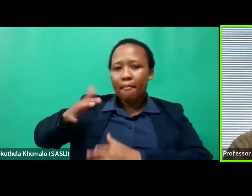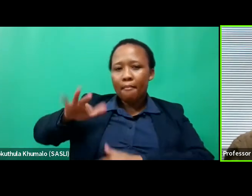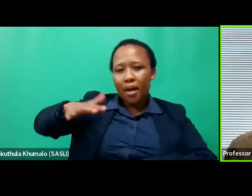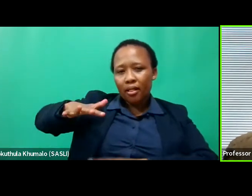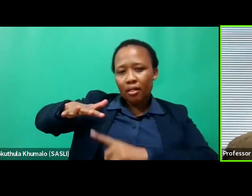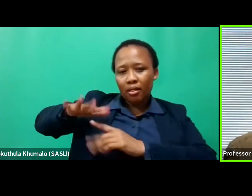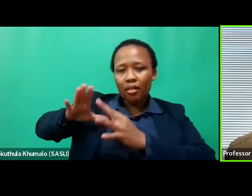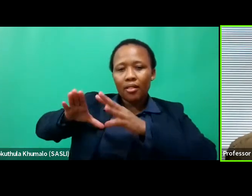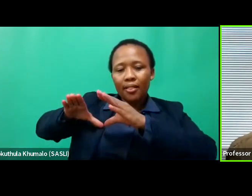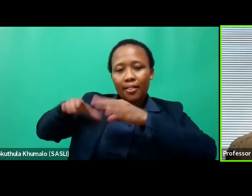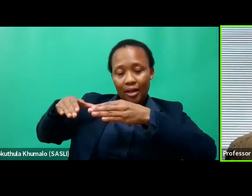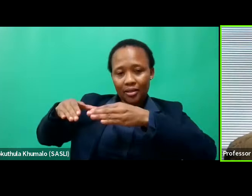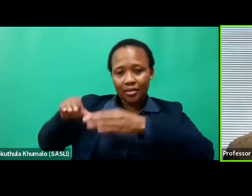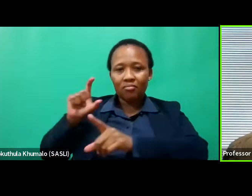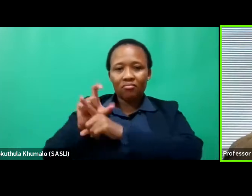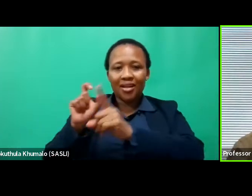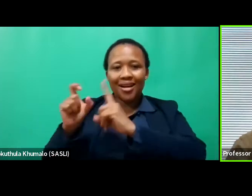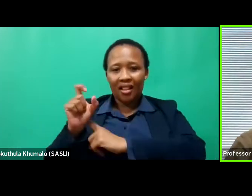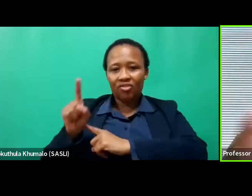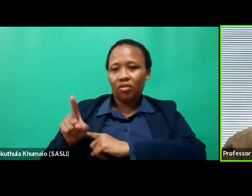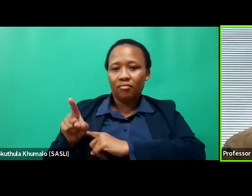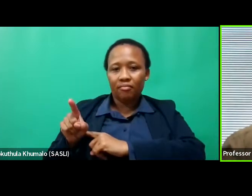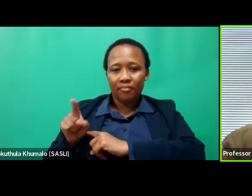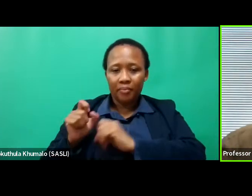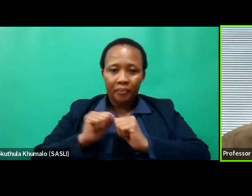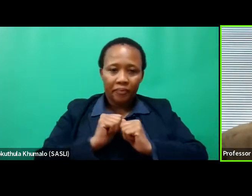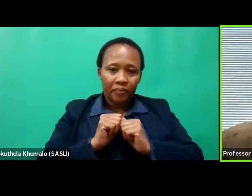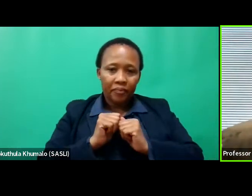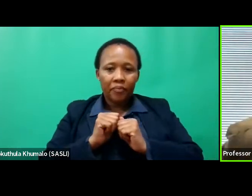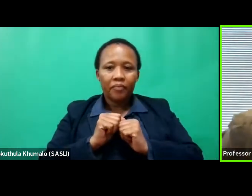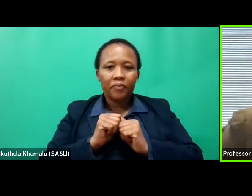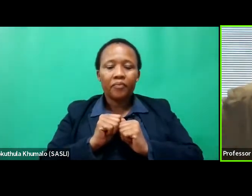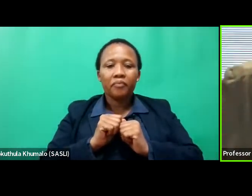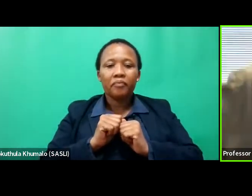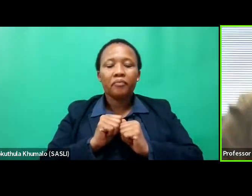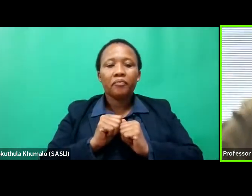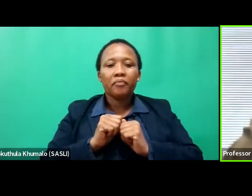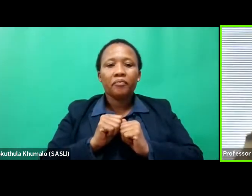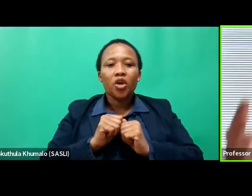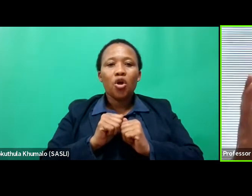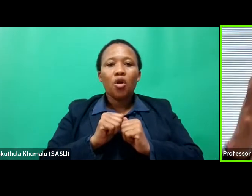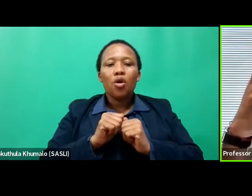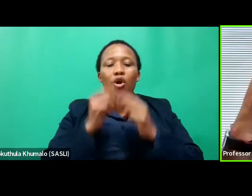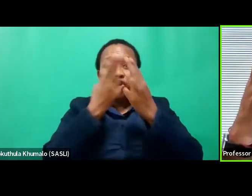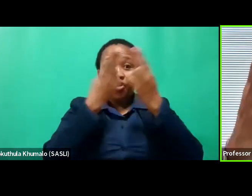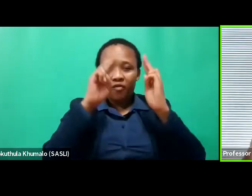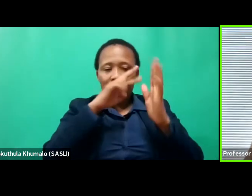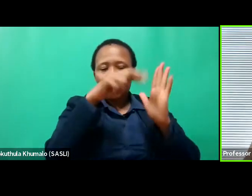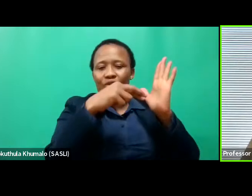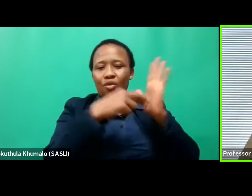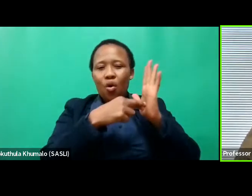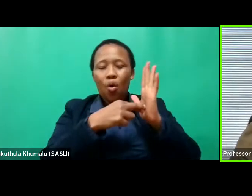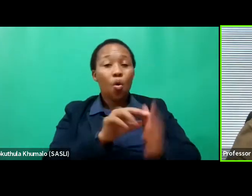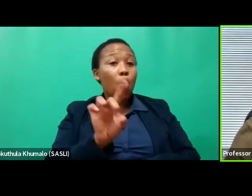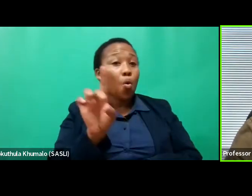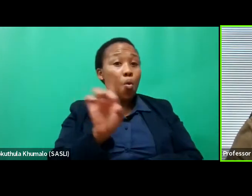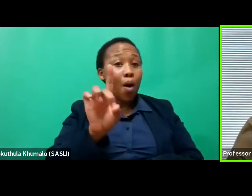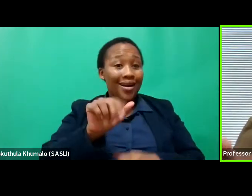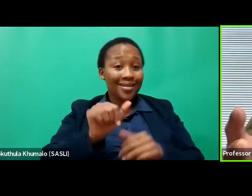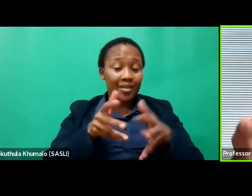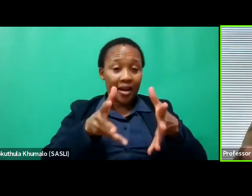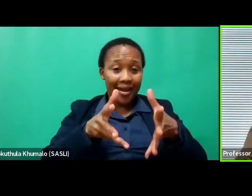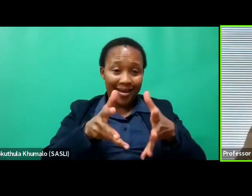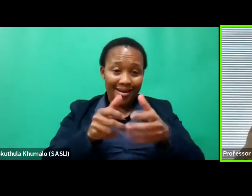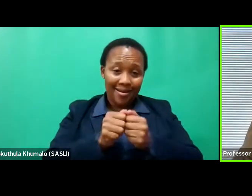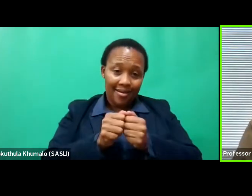So then, what is the role of universities in this? And what is the relevance of what I'm saying